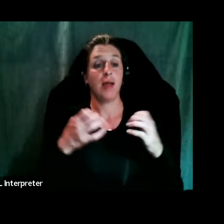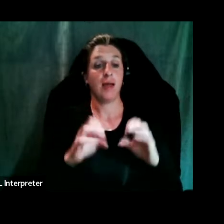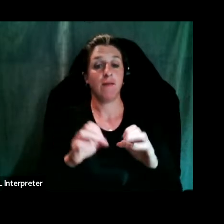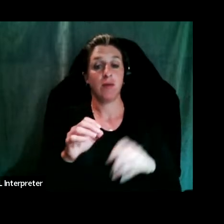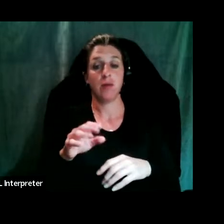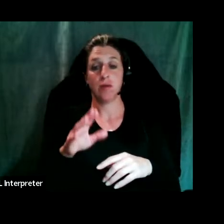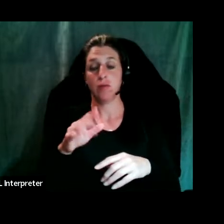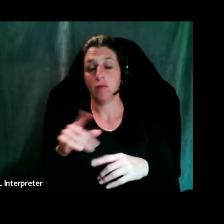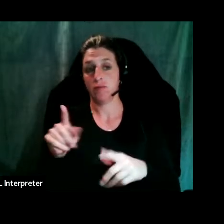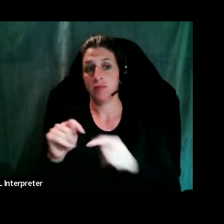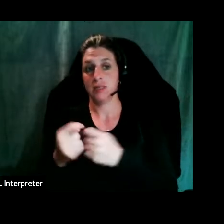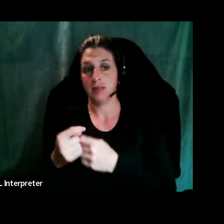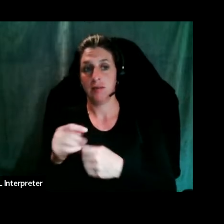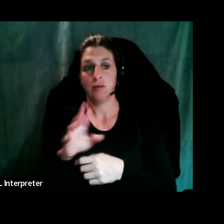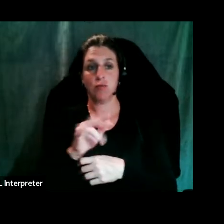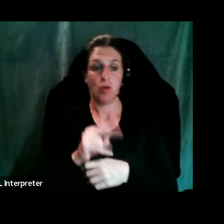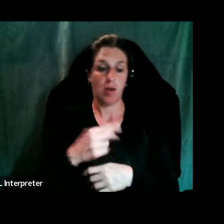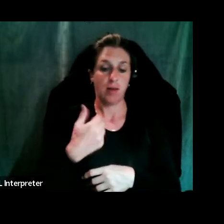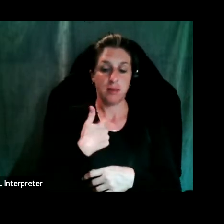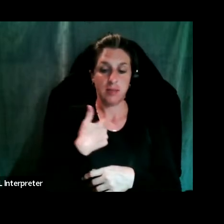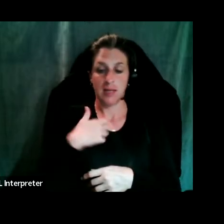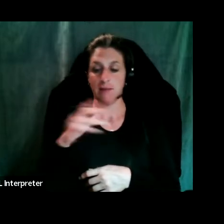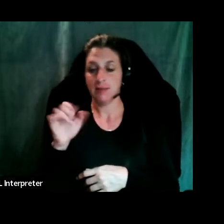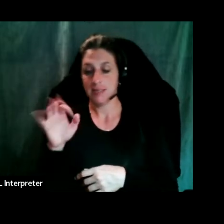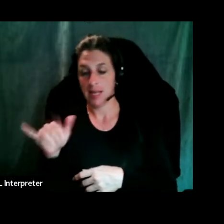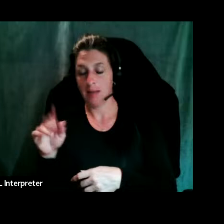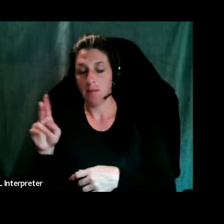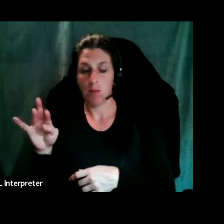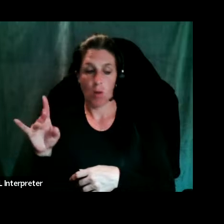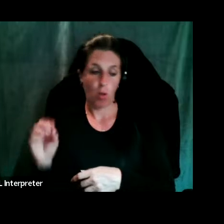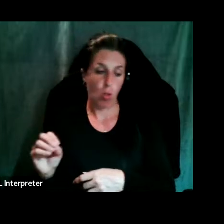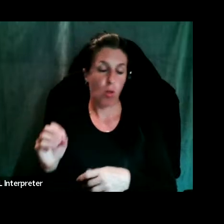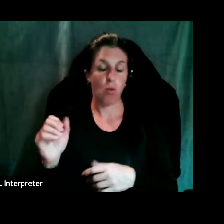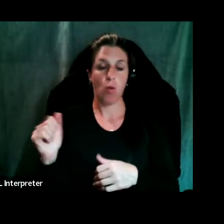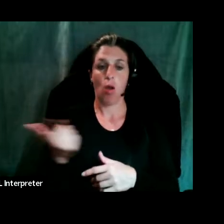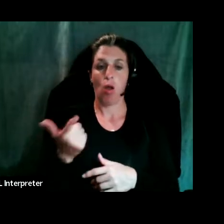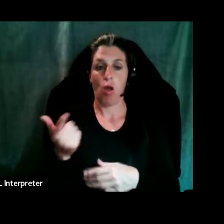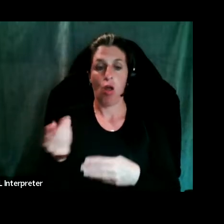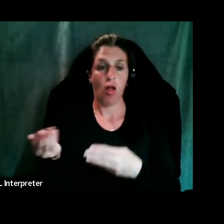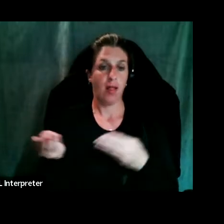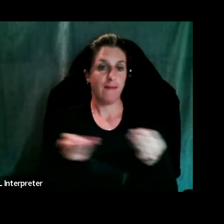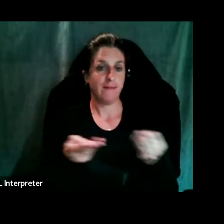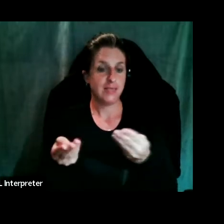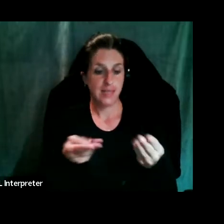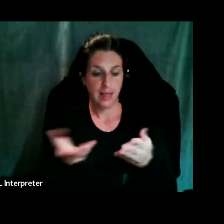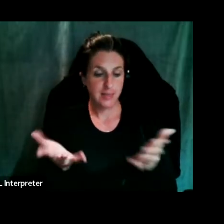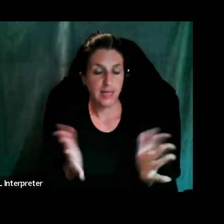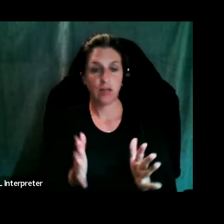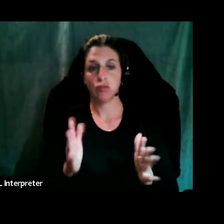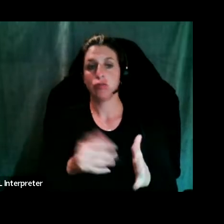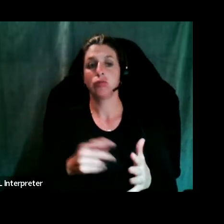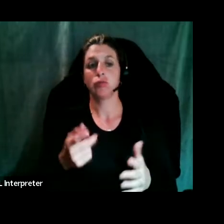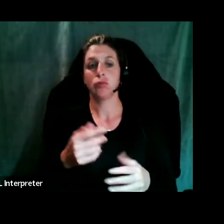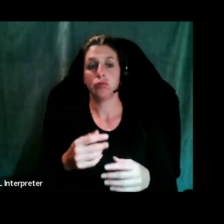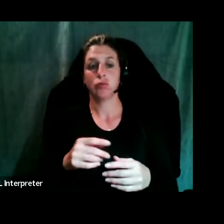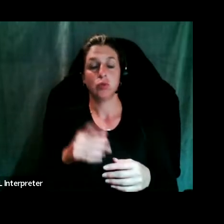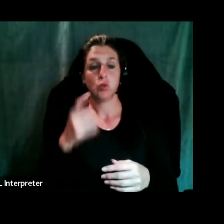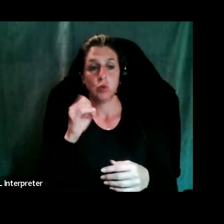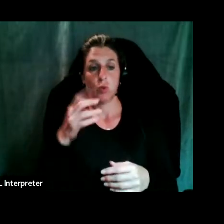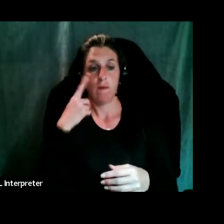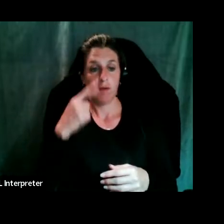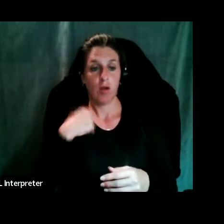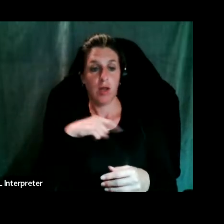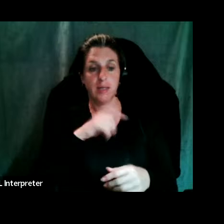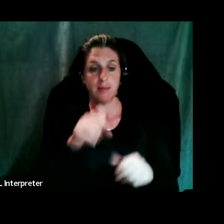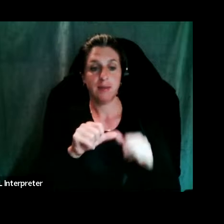that included Brian, myself, Sabby, Marlo, all of us were facilitators. In order to continue our work